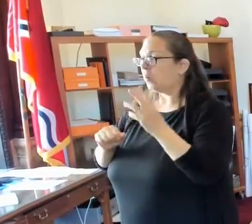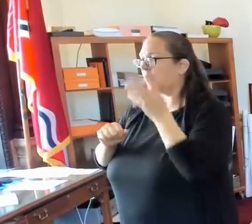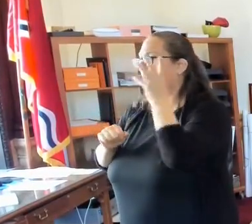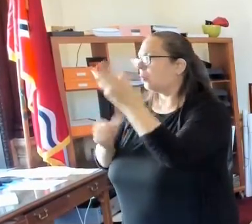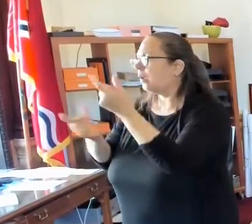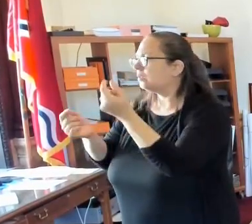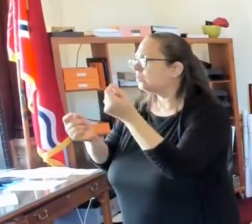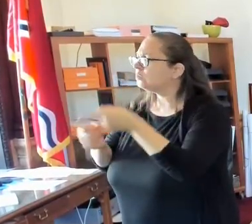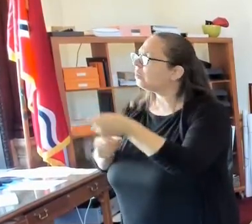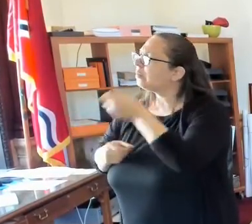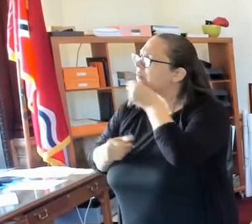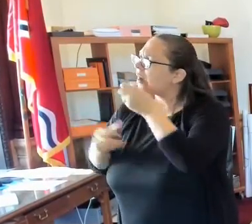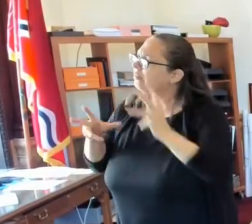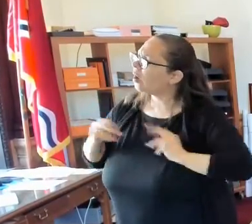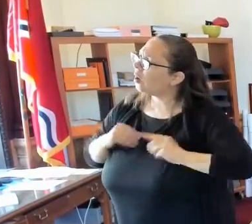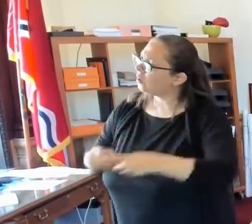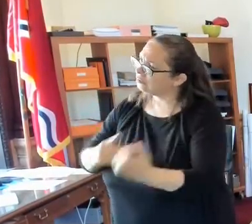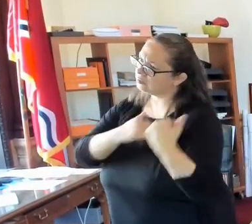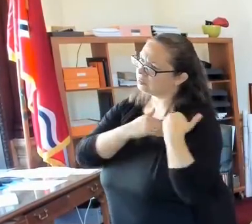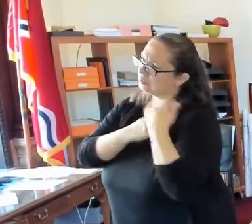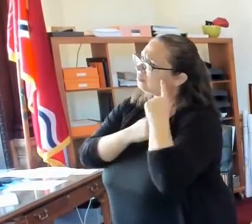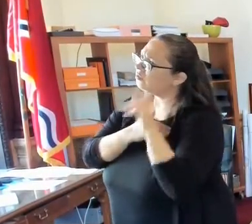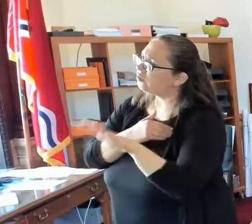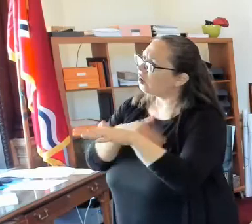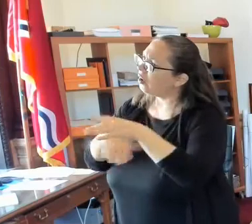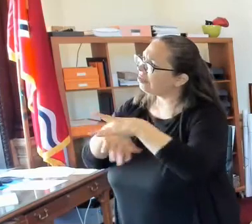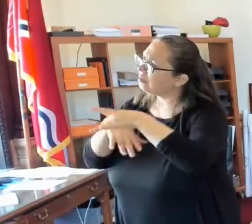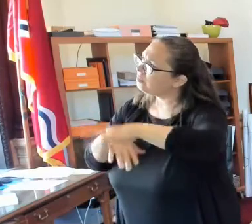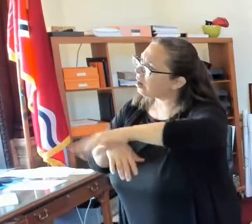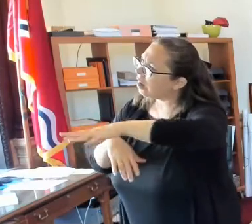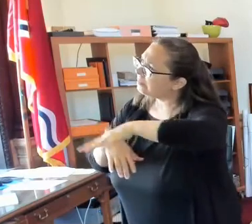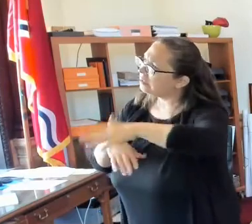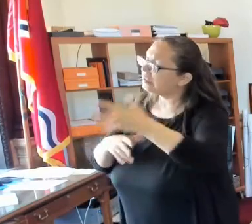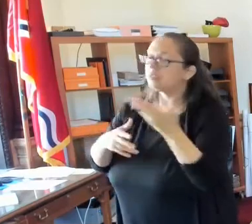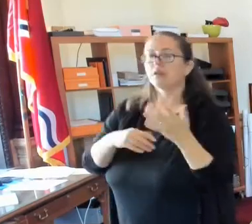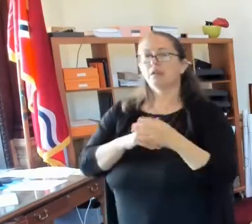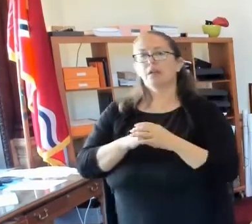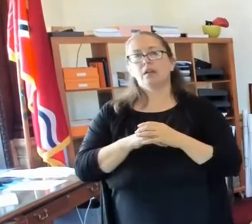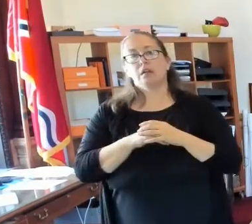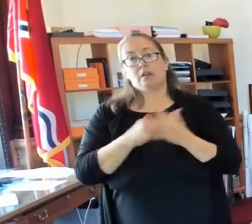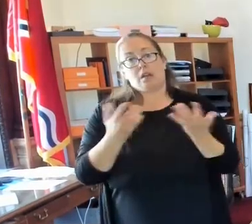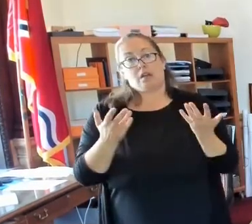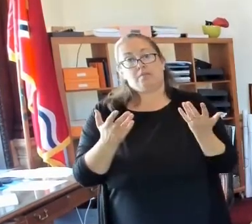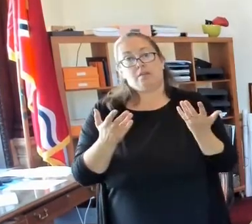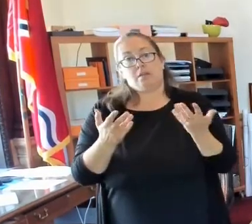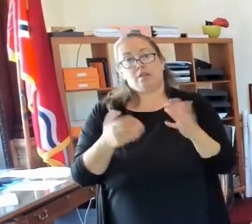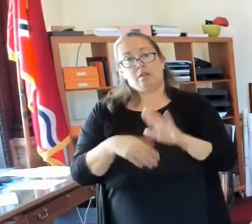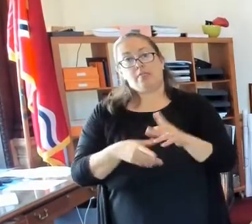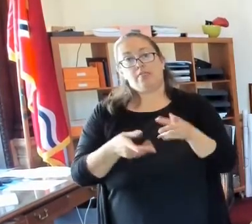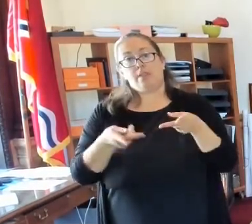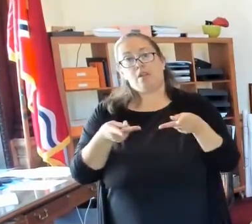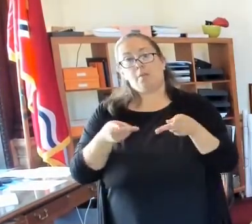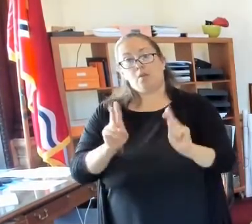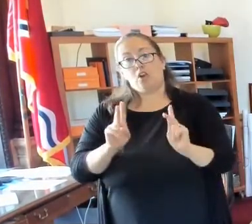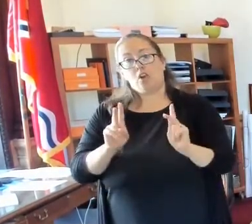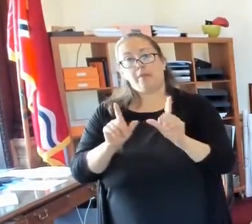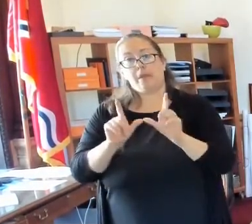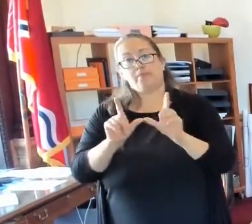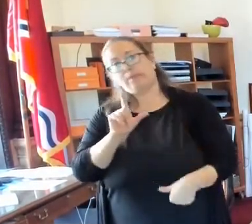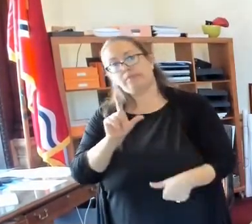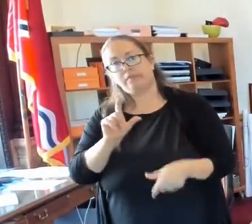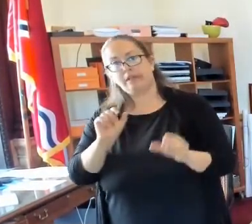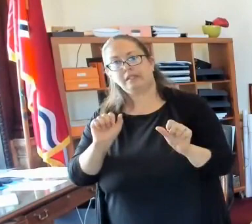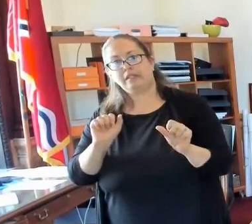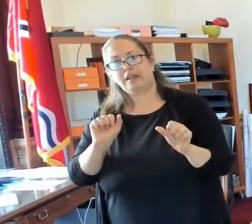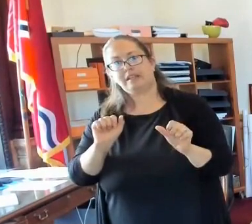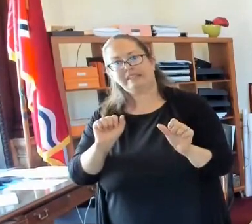accountable in their properties? So, I mean, we can revoke their permit to operate those lots.